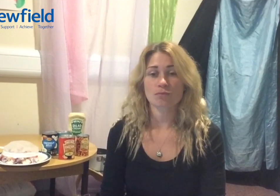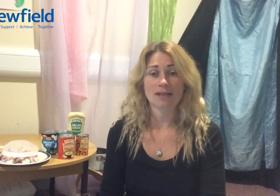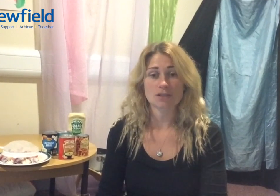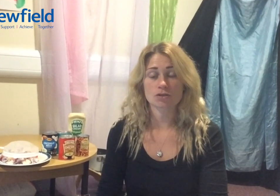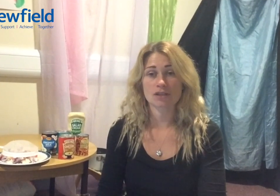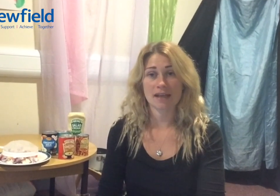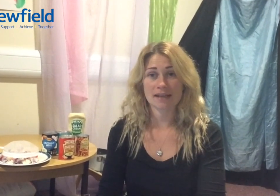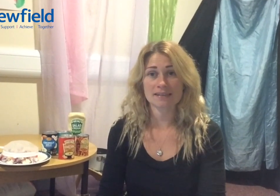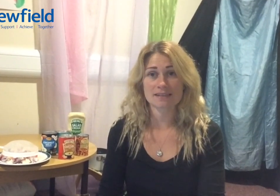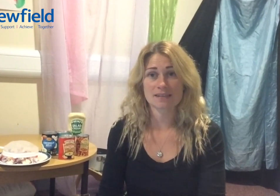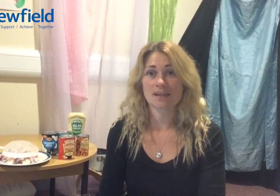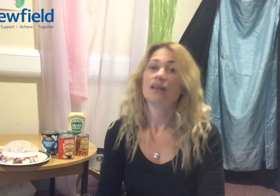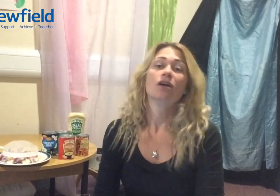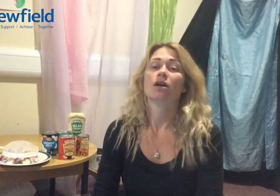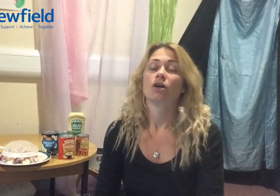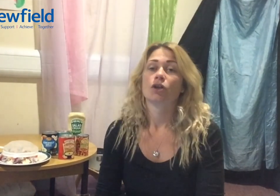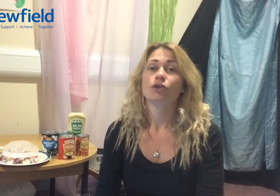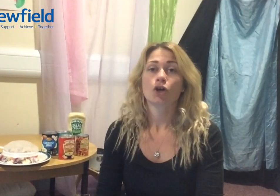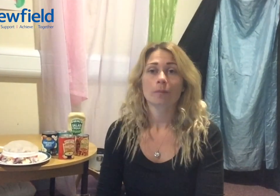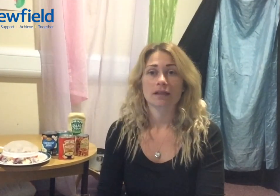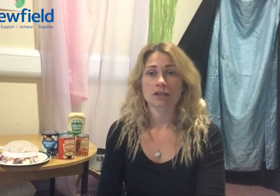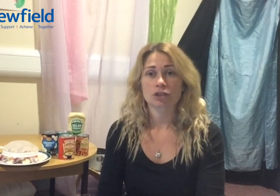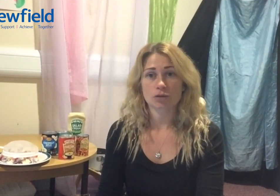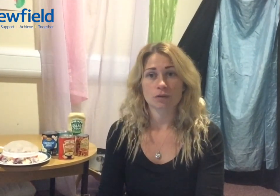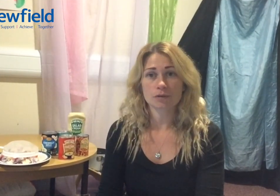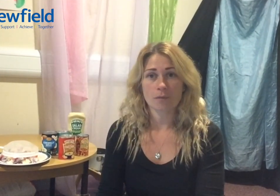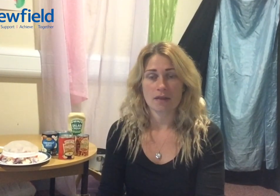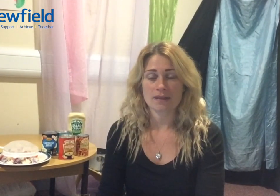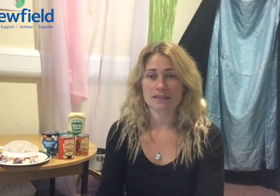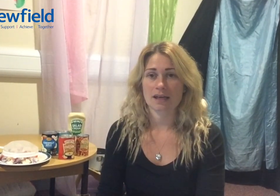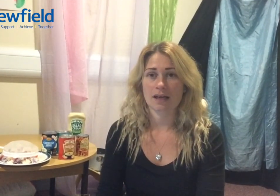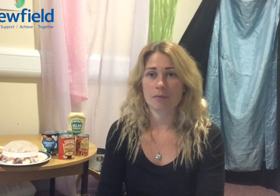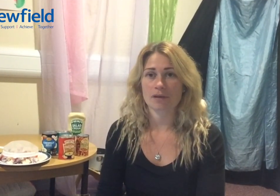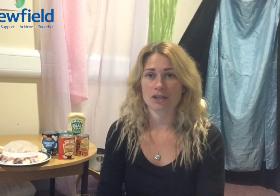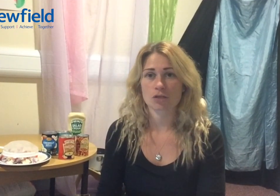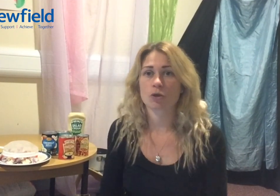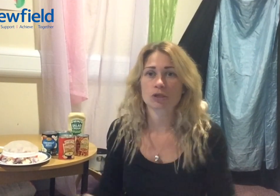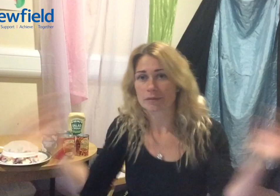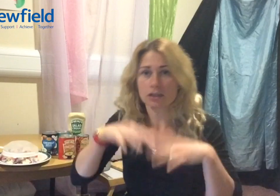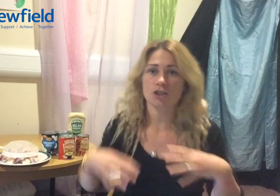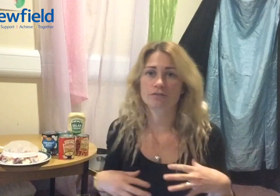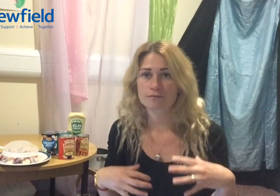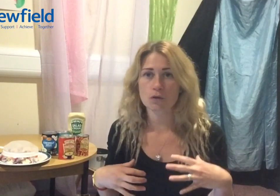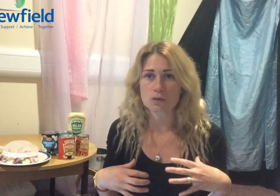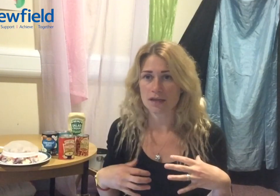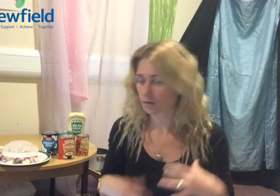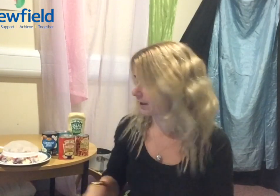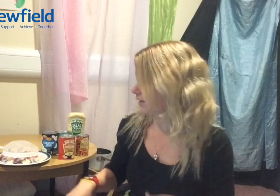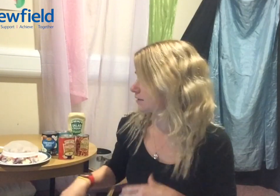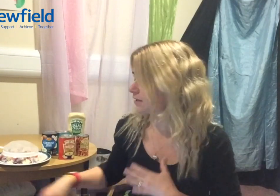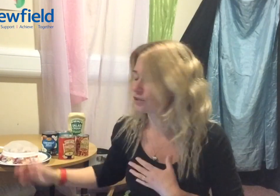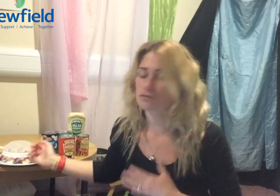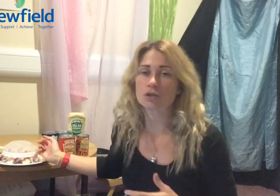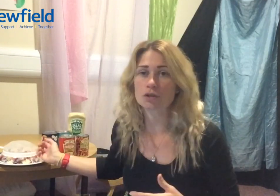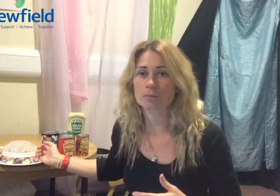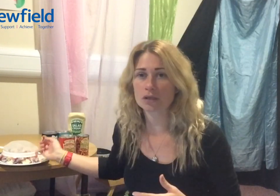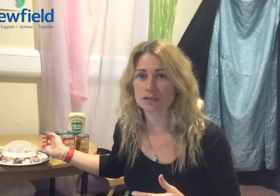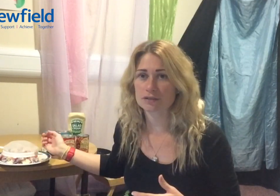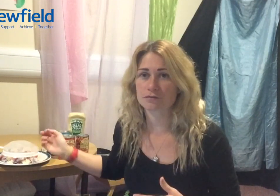Right, so next, normally at school, at this time, we ask you all to bring lots of food in, okay, tinned food and boxes of